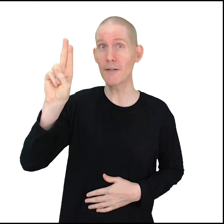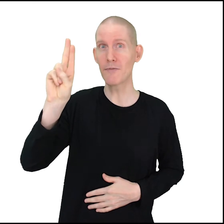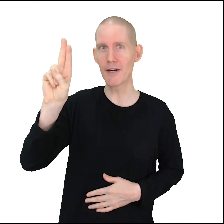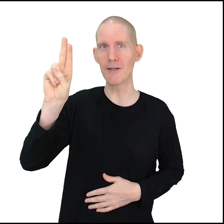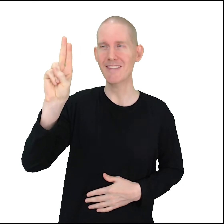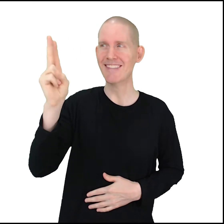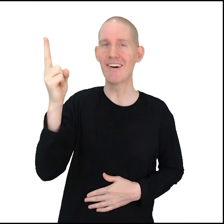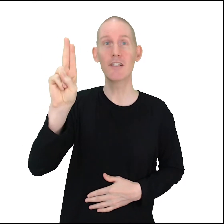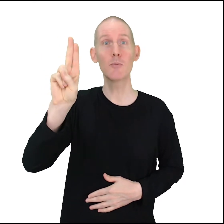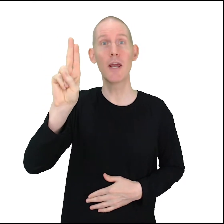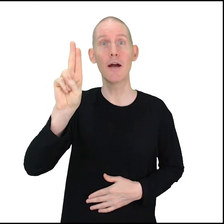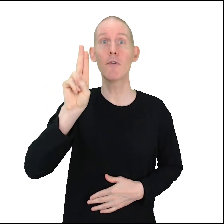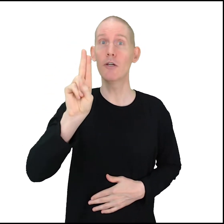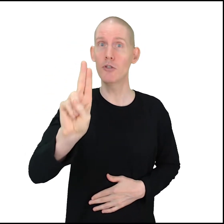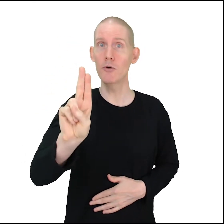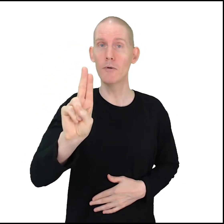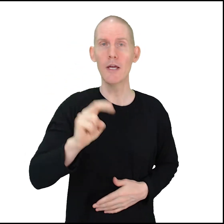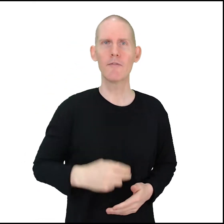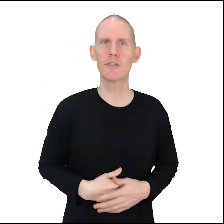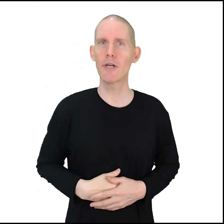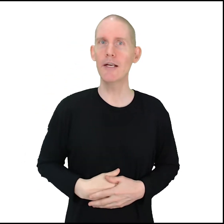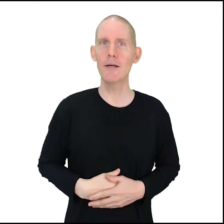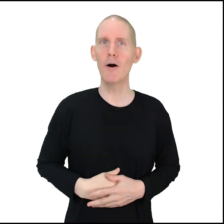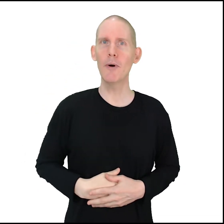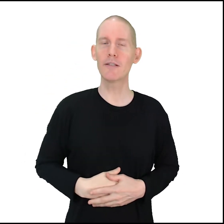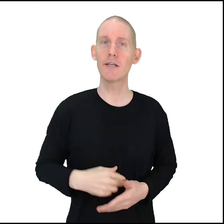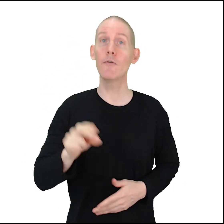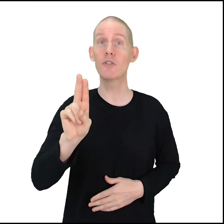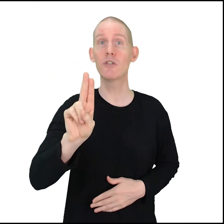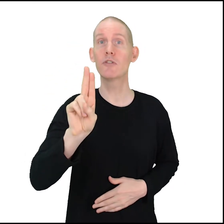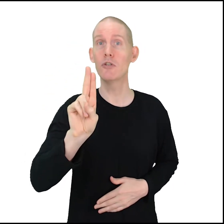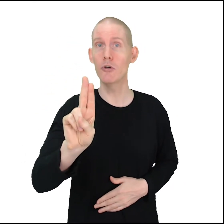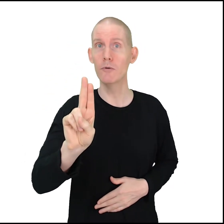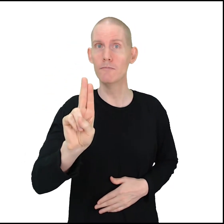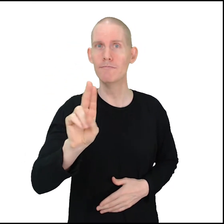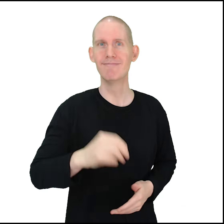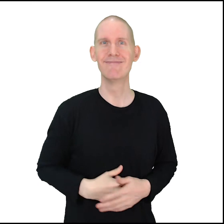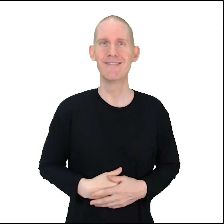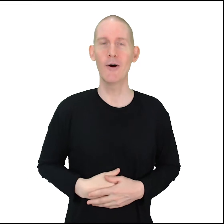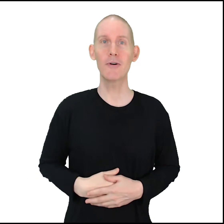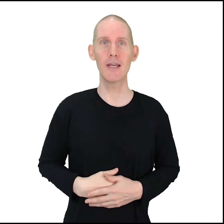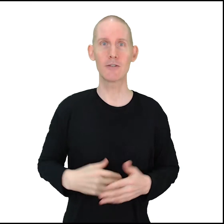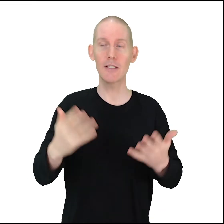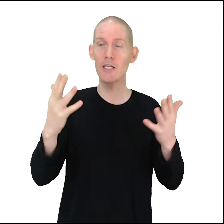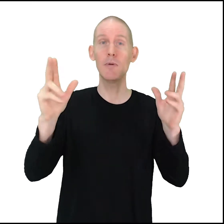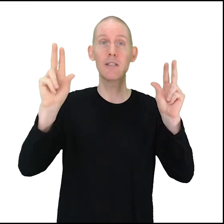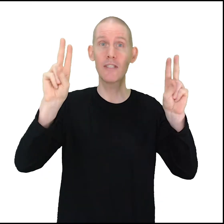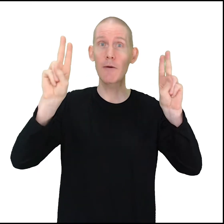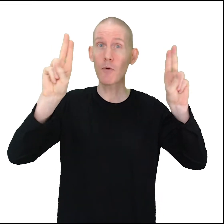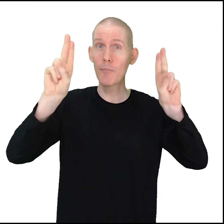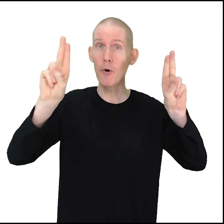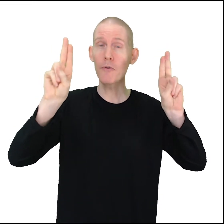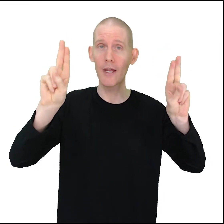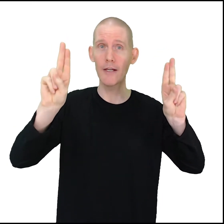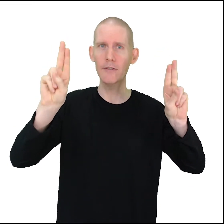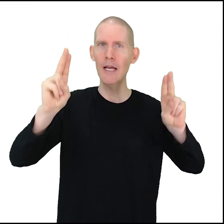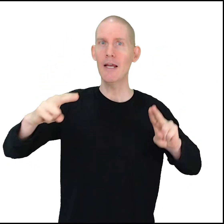finger. Right, so we have a U. If you're signing it all by itself, it's just U. Okay, so that's going to be the same for both hands. Now